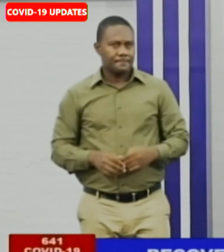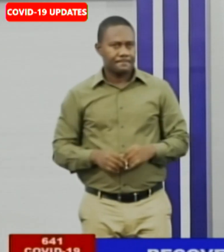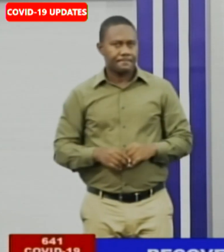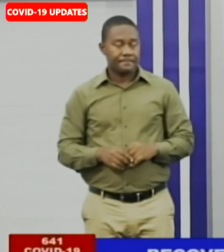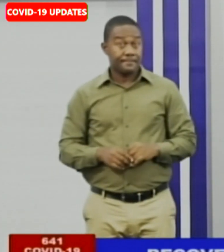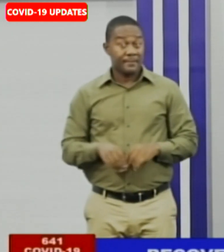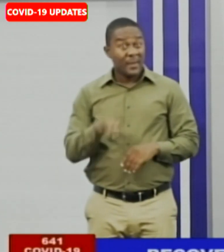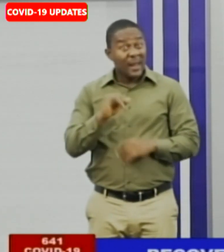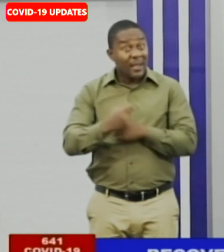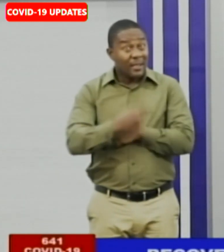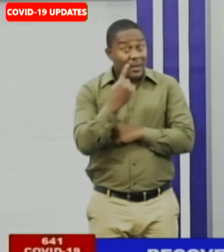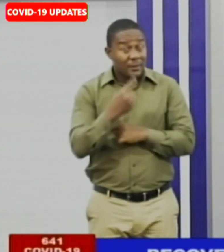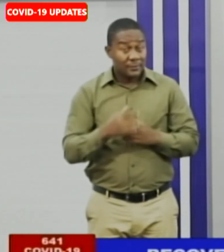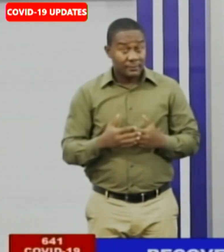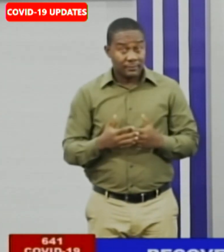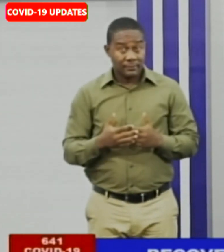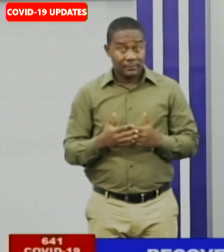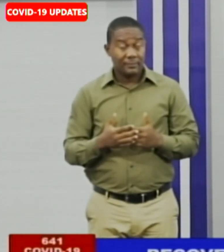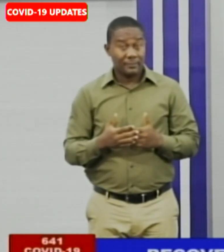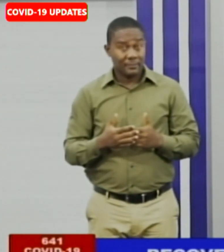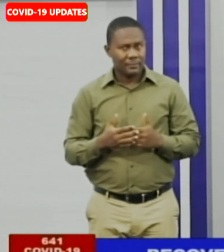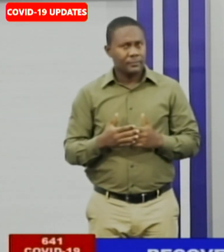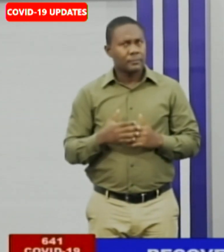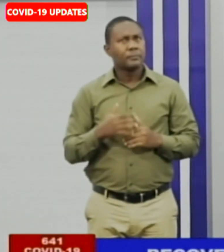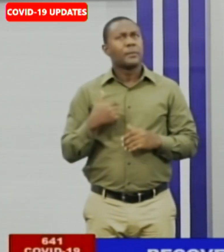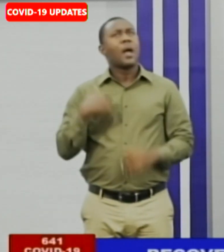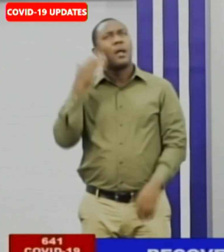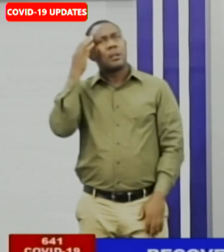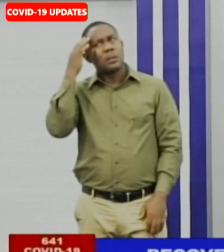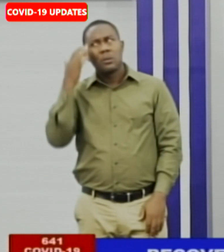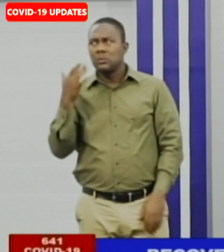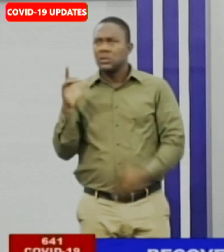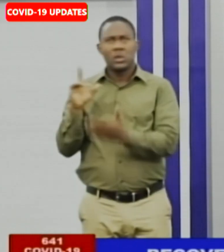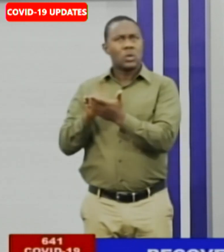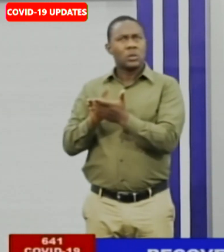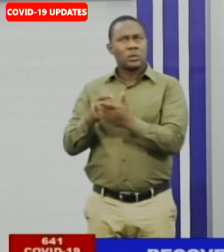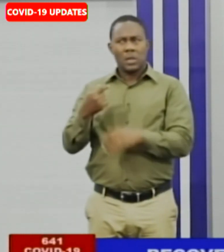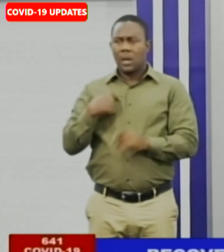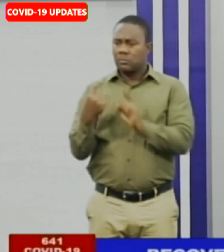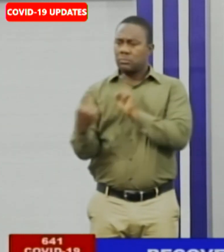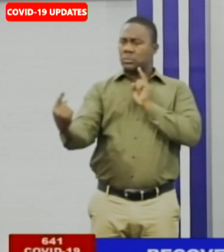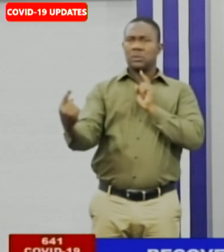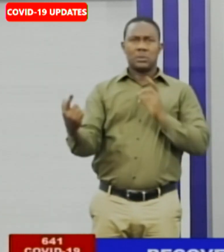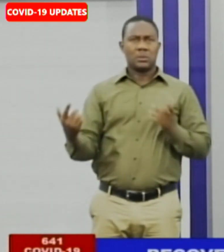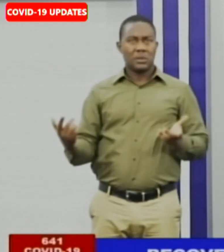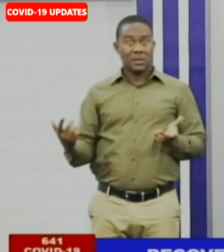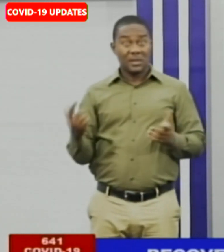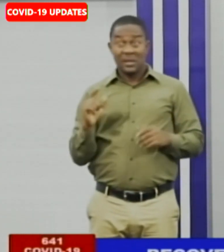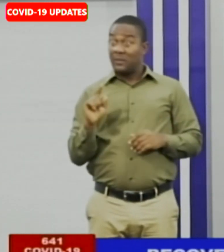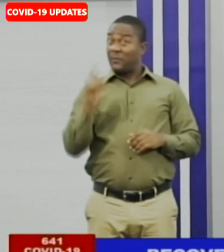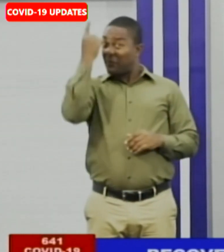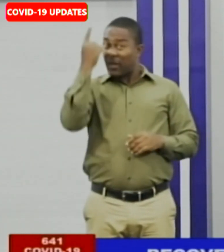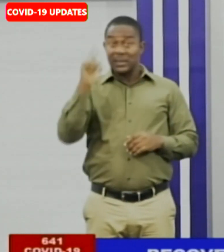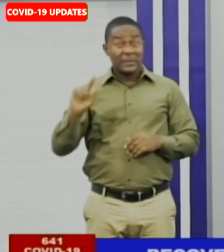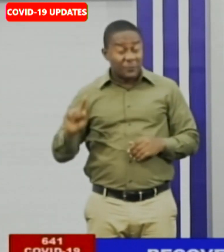That very faithful day, I knew there should be distance between myself and the doctors. Me being the first patient to use that facility